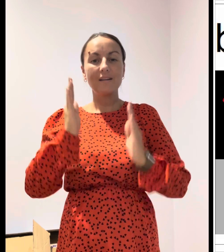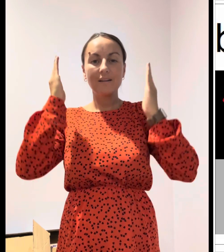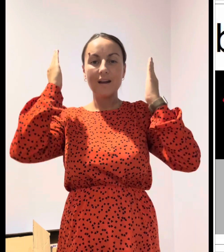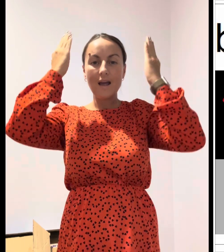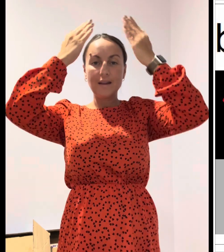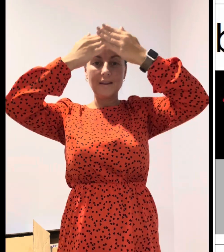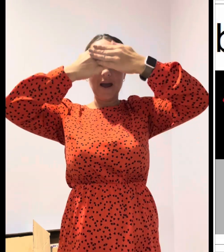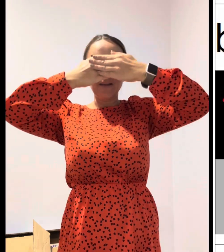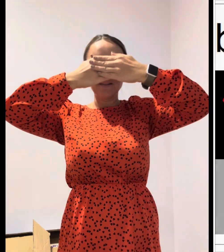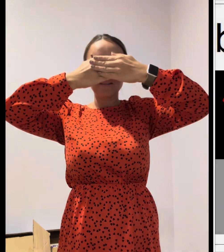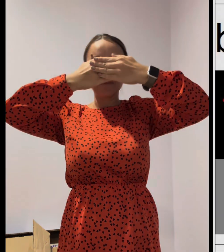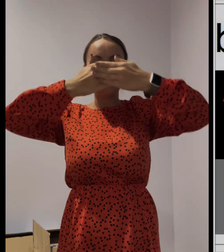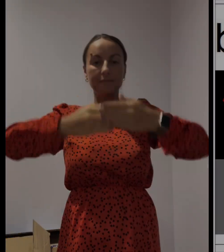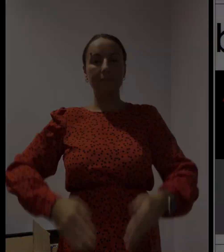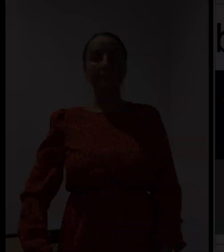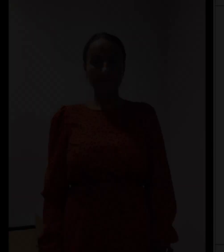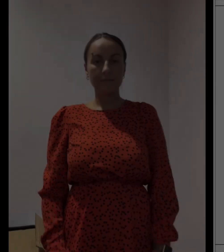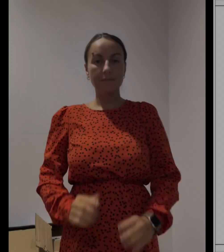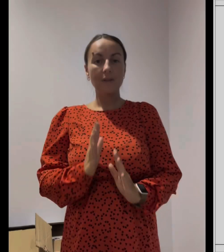bonfire night.